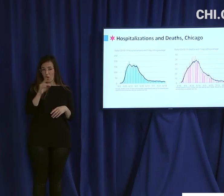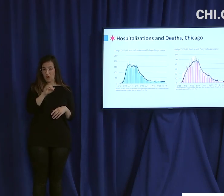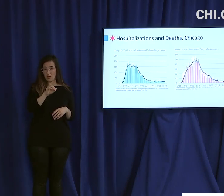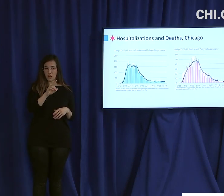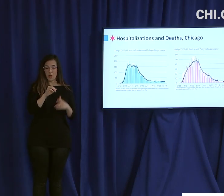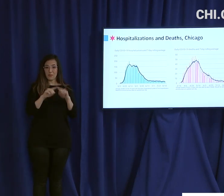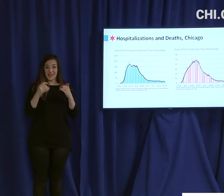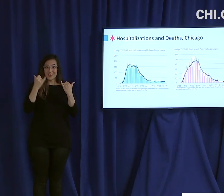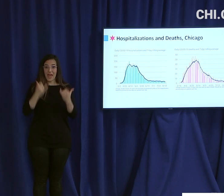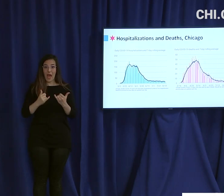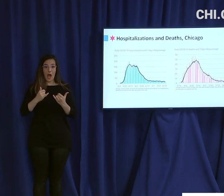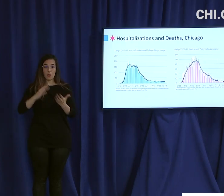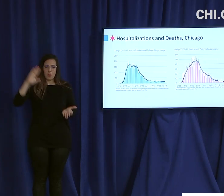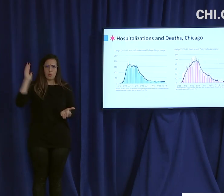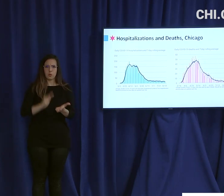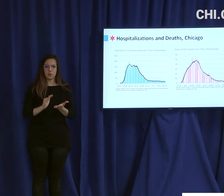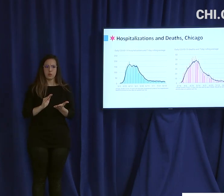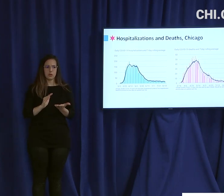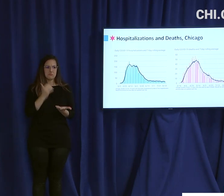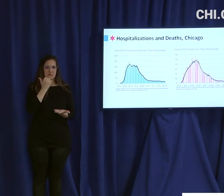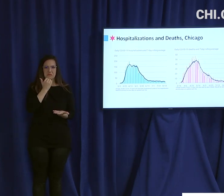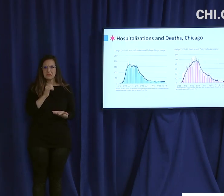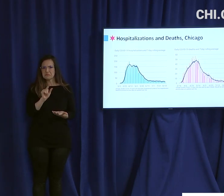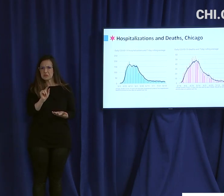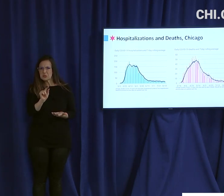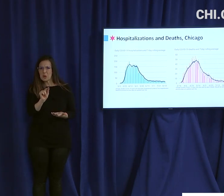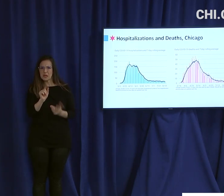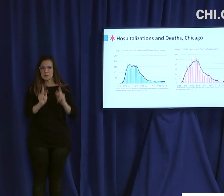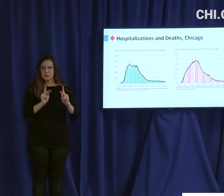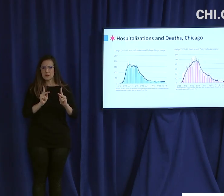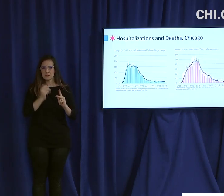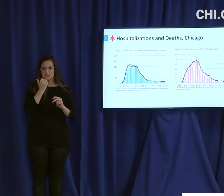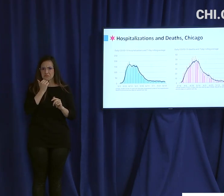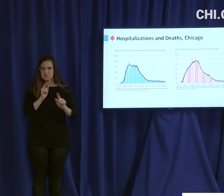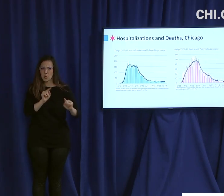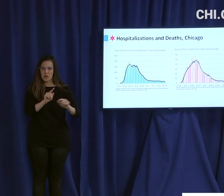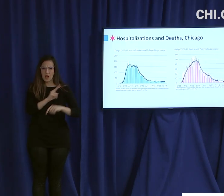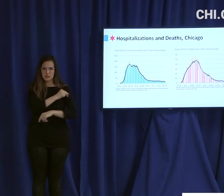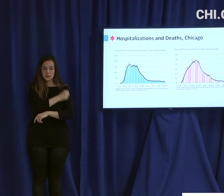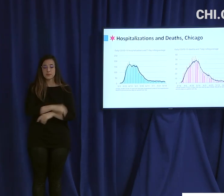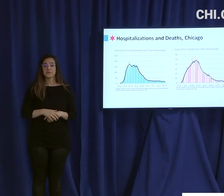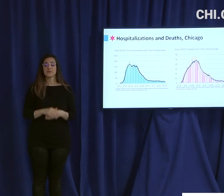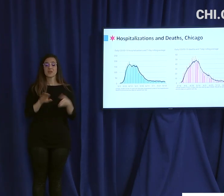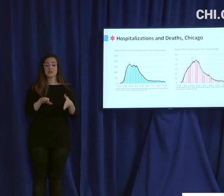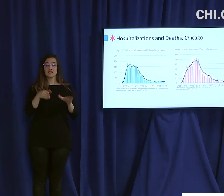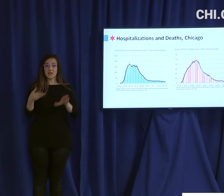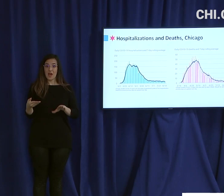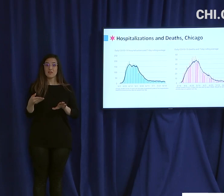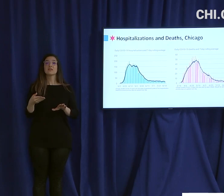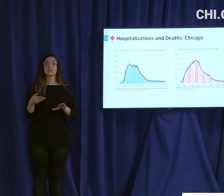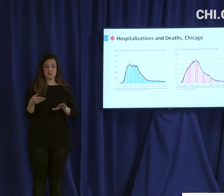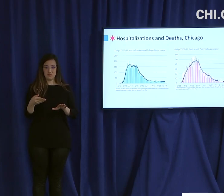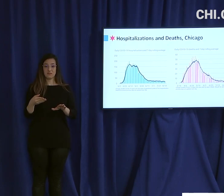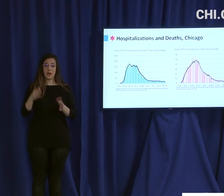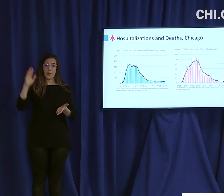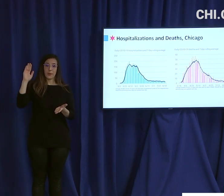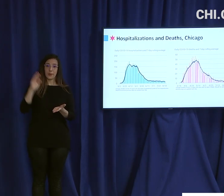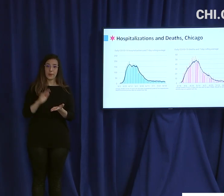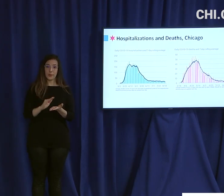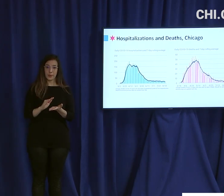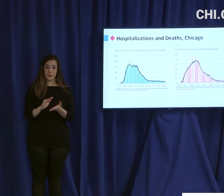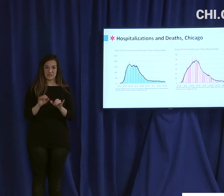fewer than 20 residents per day getting admitted. Deaths, similarly, have come down nicely and stayed down. At our peak, we